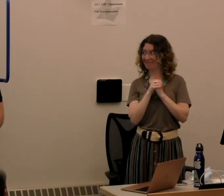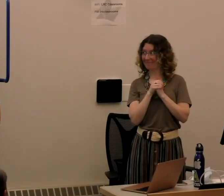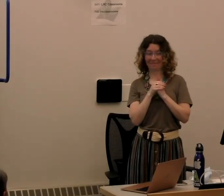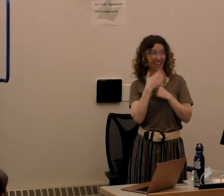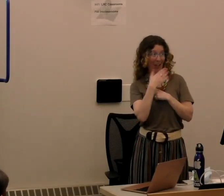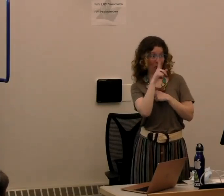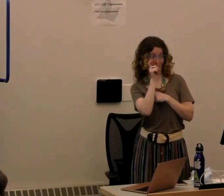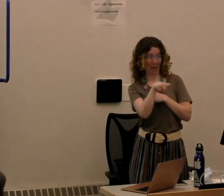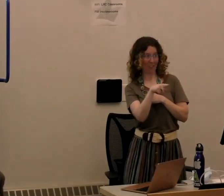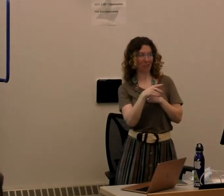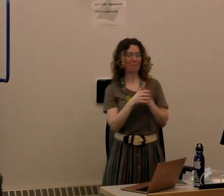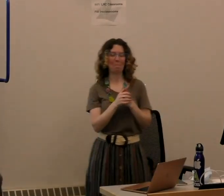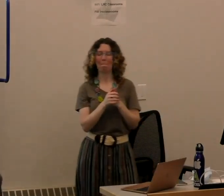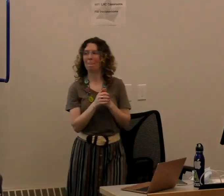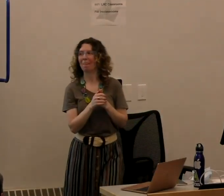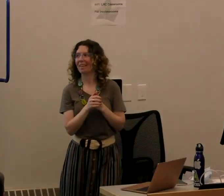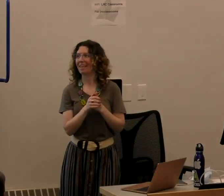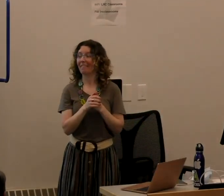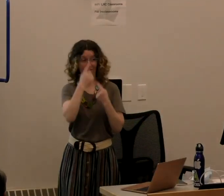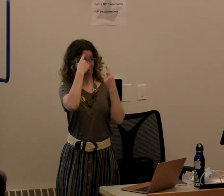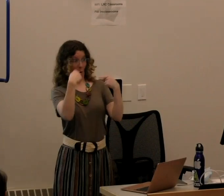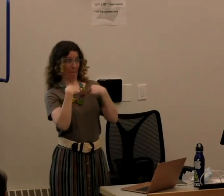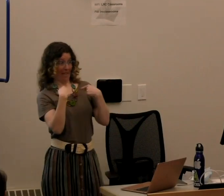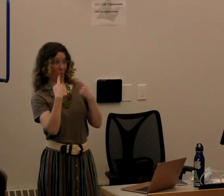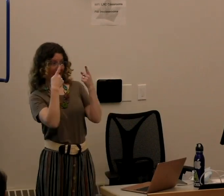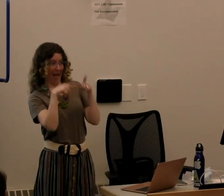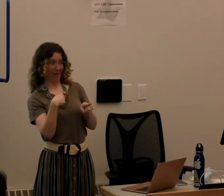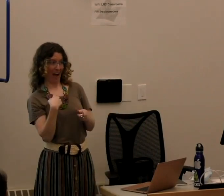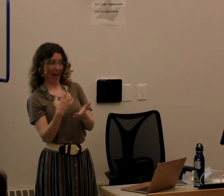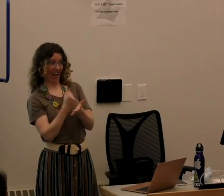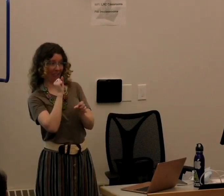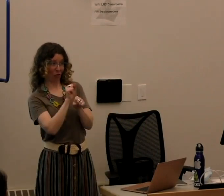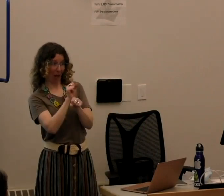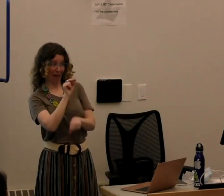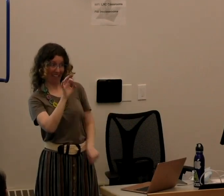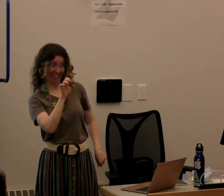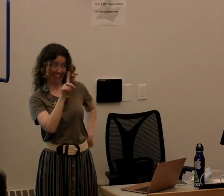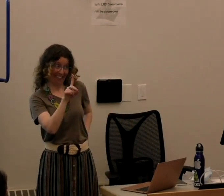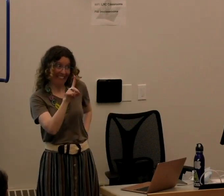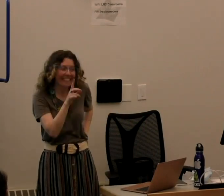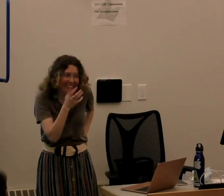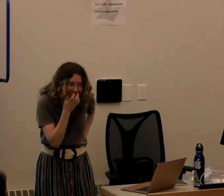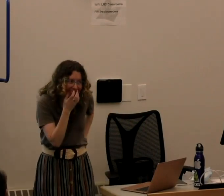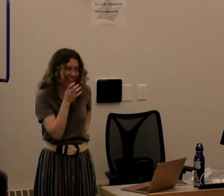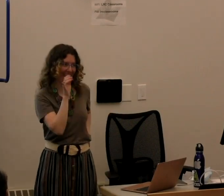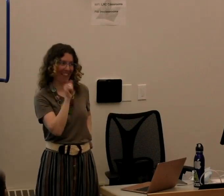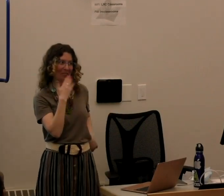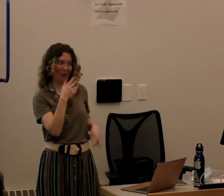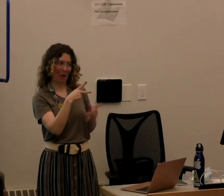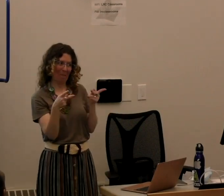community? That is a great question. For myself, what happened to me, I got a job at